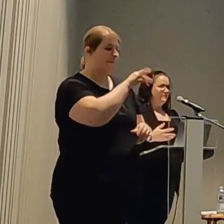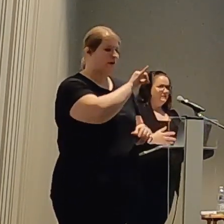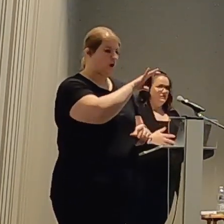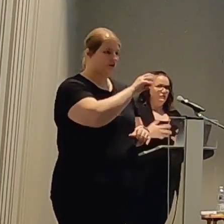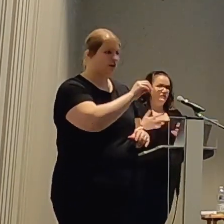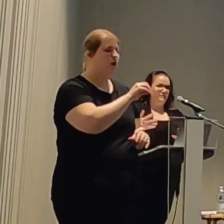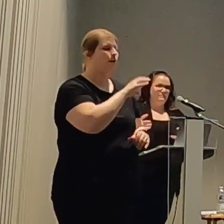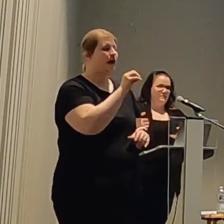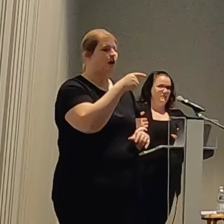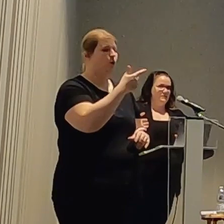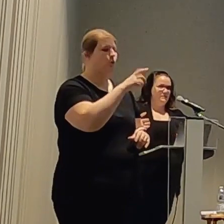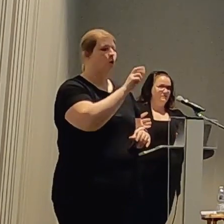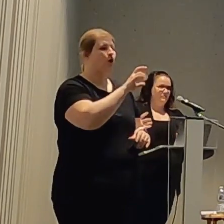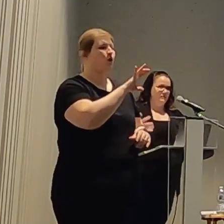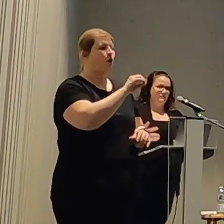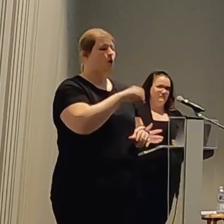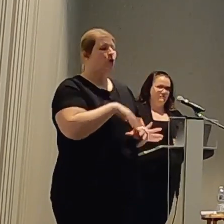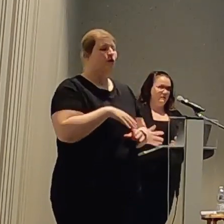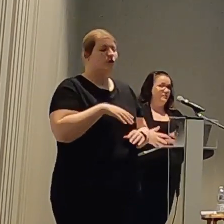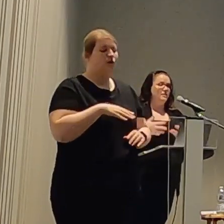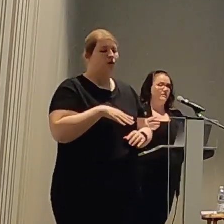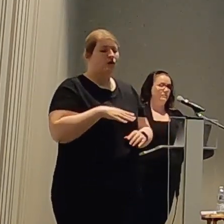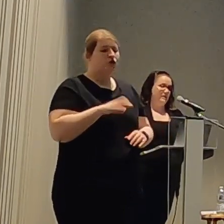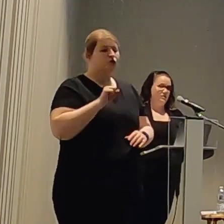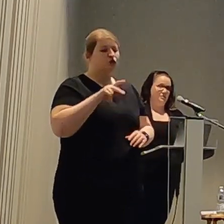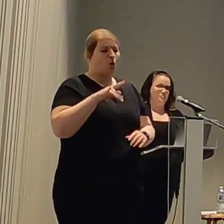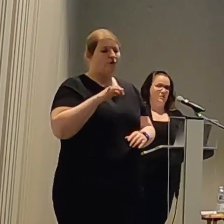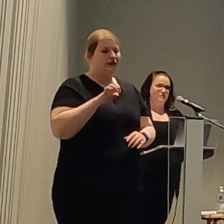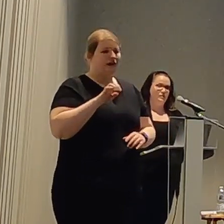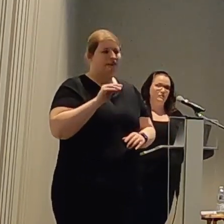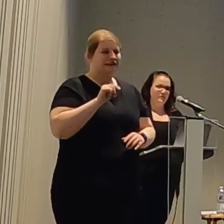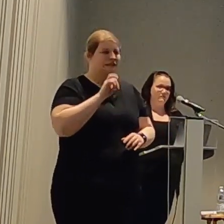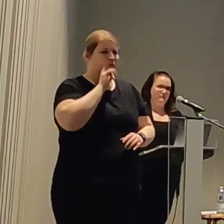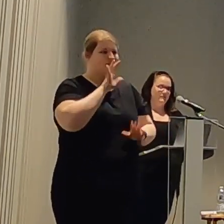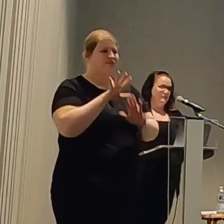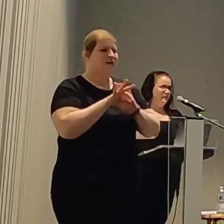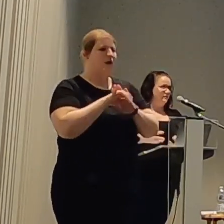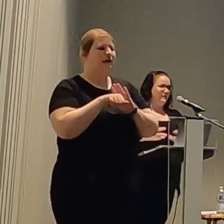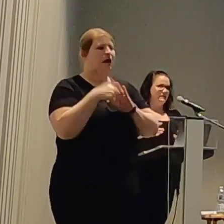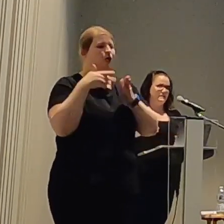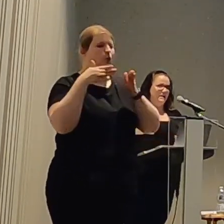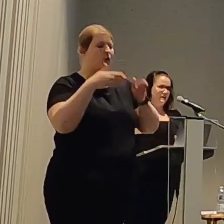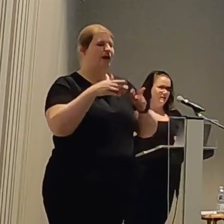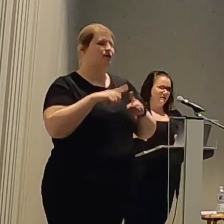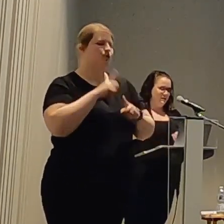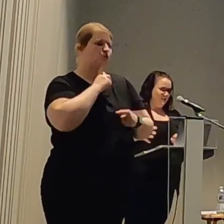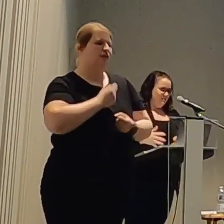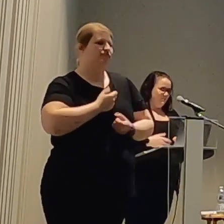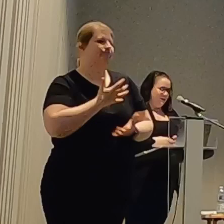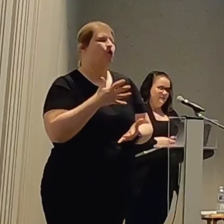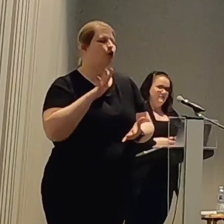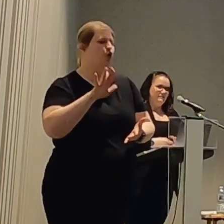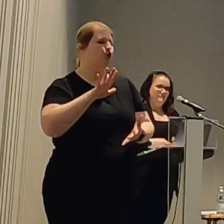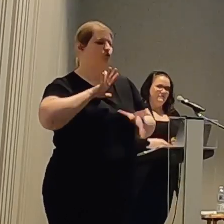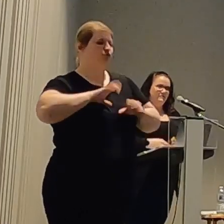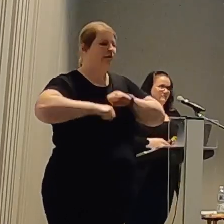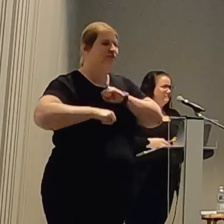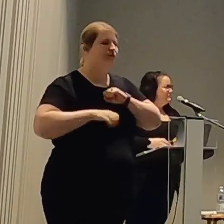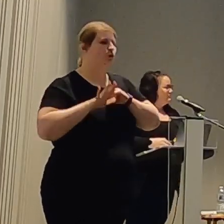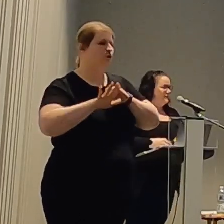Guernica, Sophie Matisse would have found another way to express her grief and her anxiety,